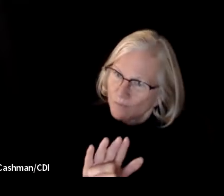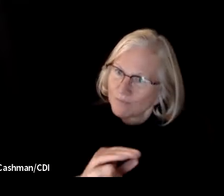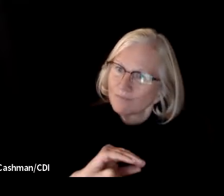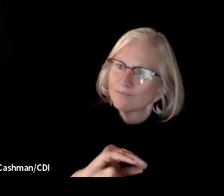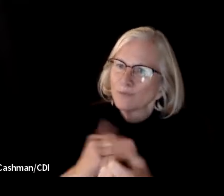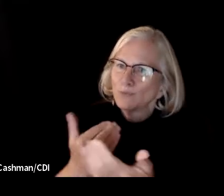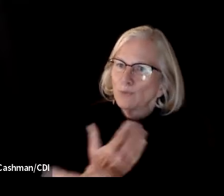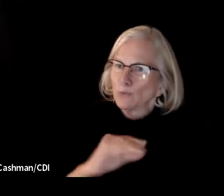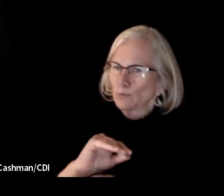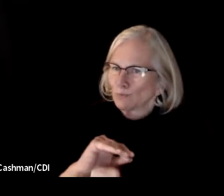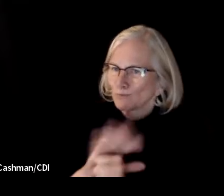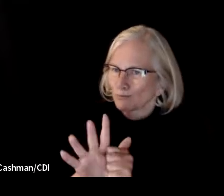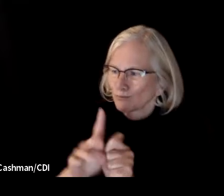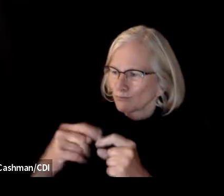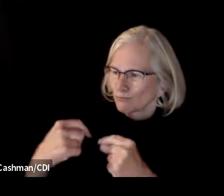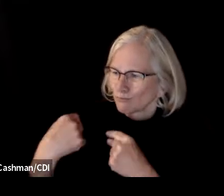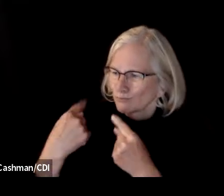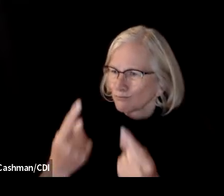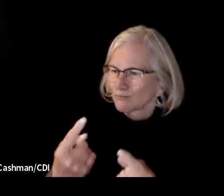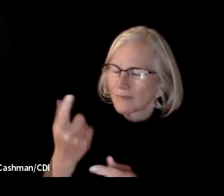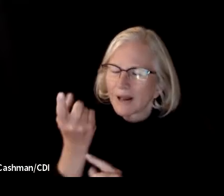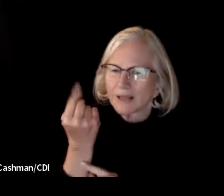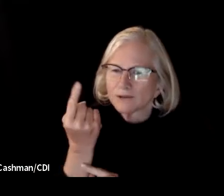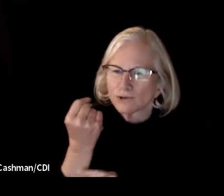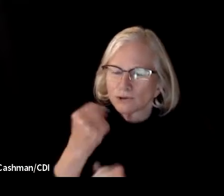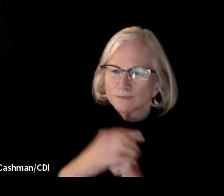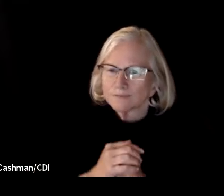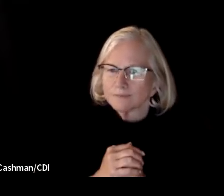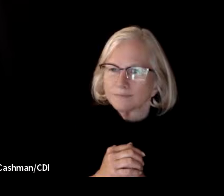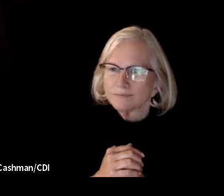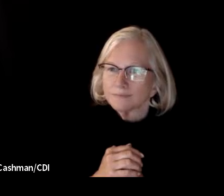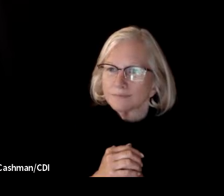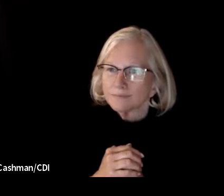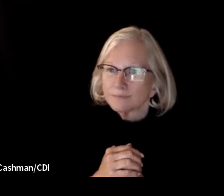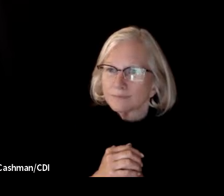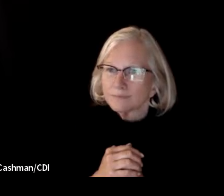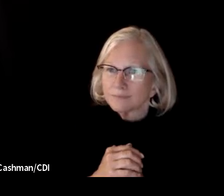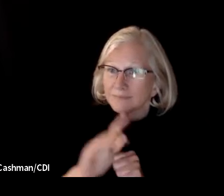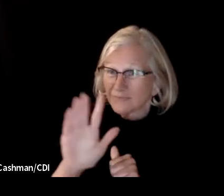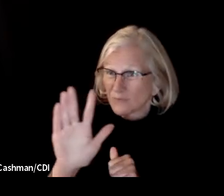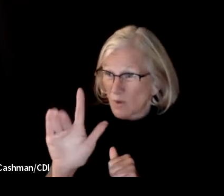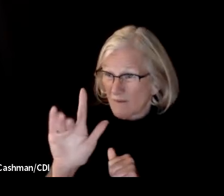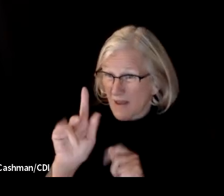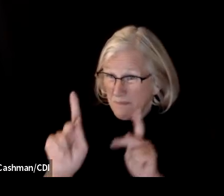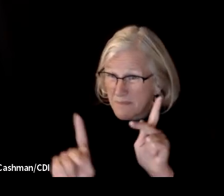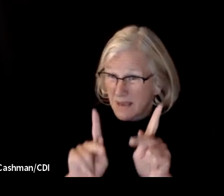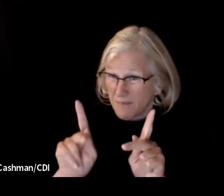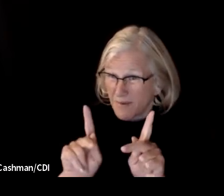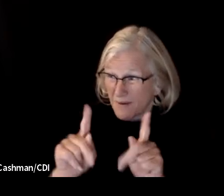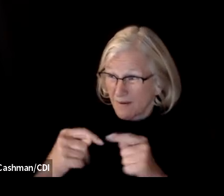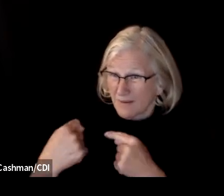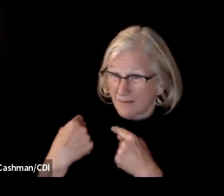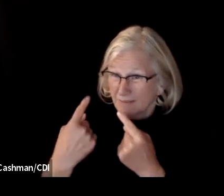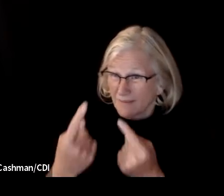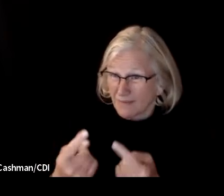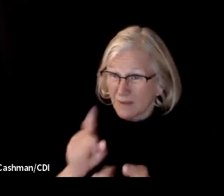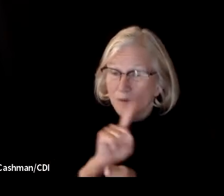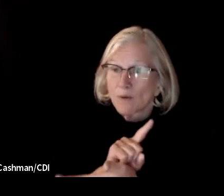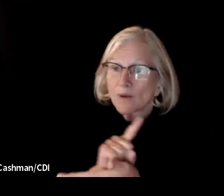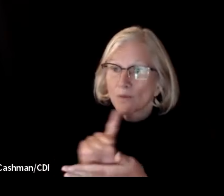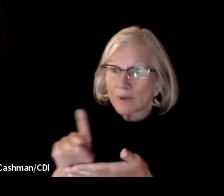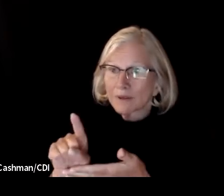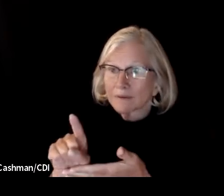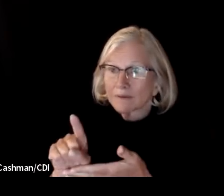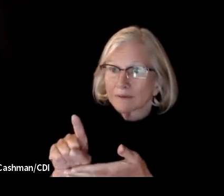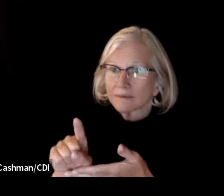over the past week have been admitted to the hospital. This is more than double the average number of people admitted each day as recently as the week